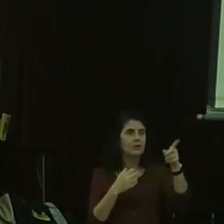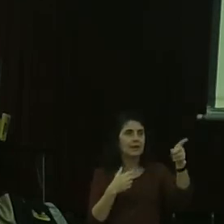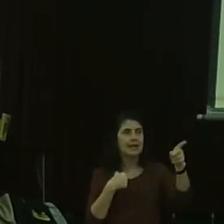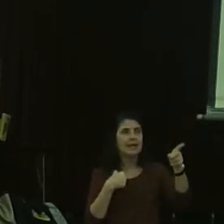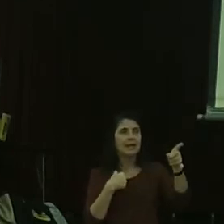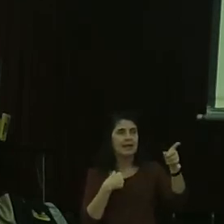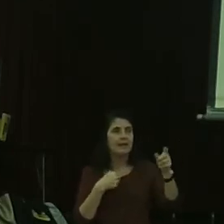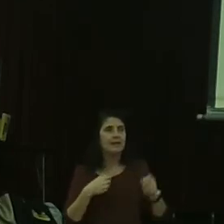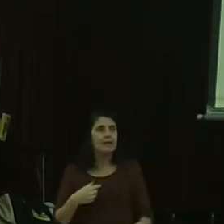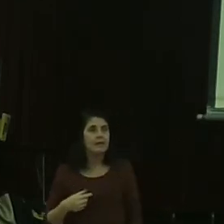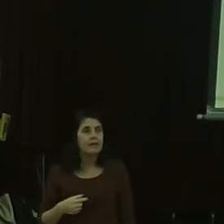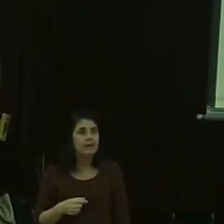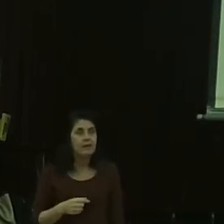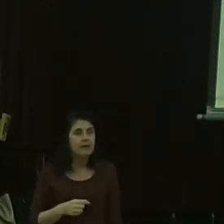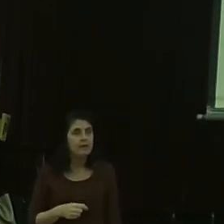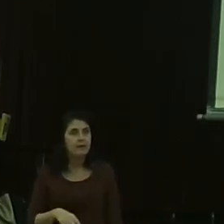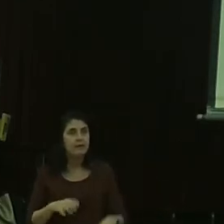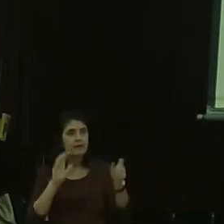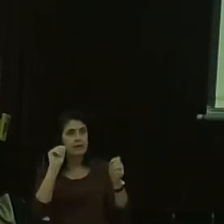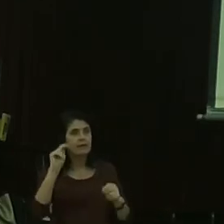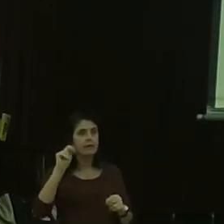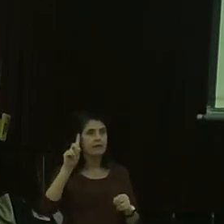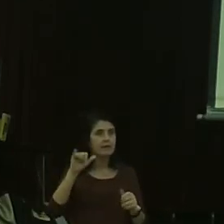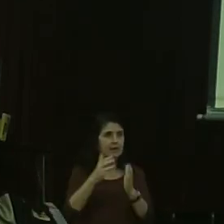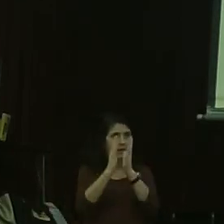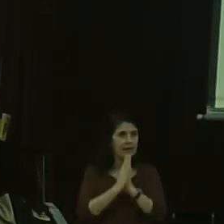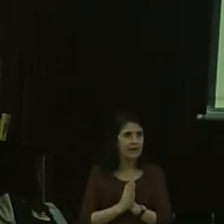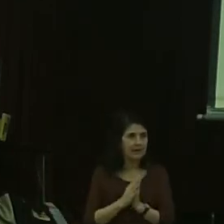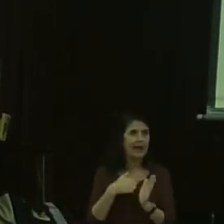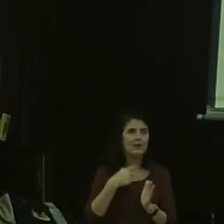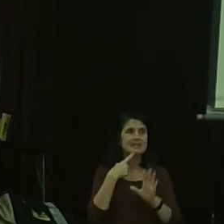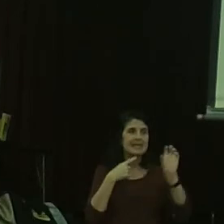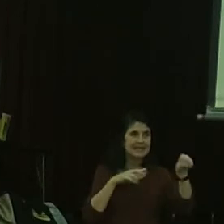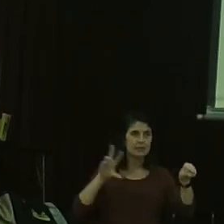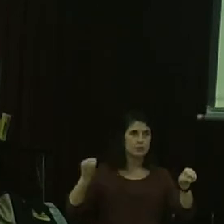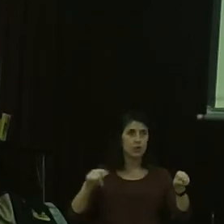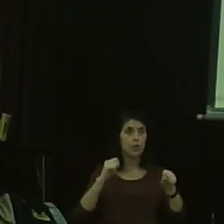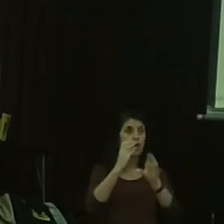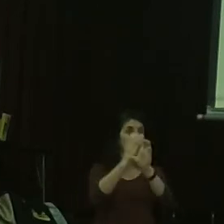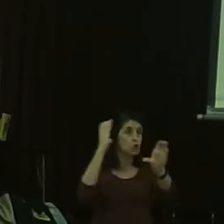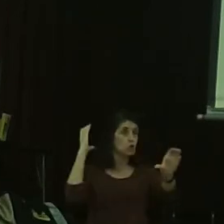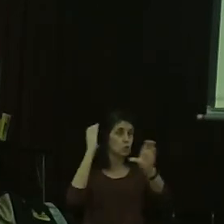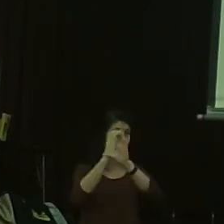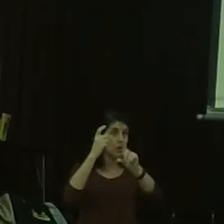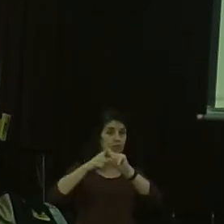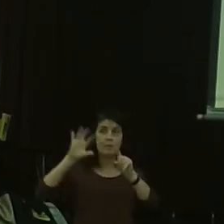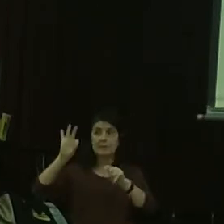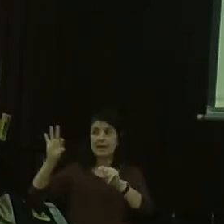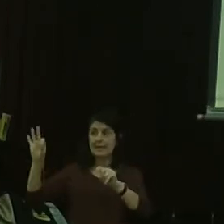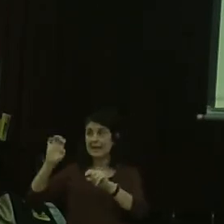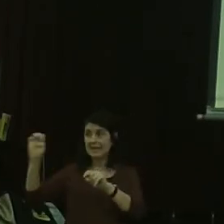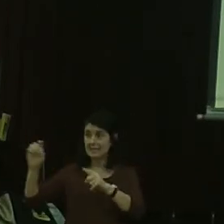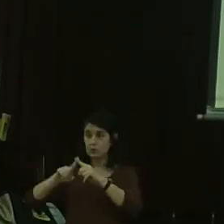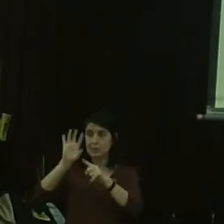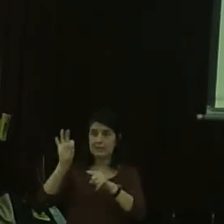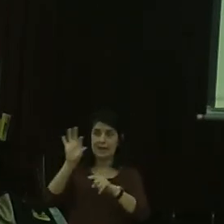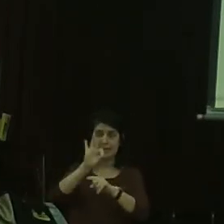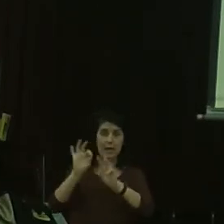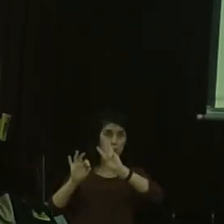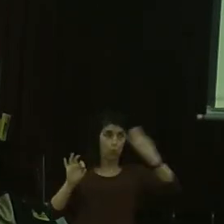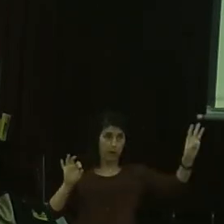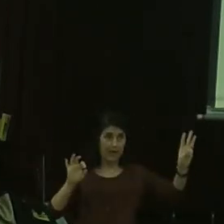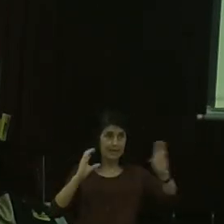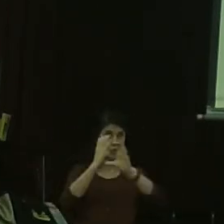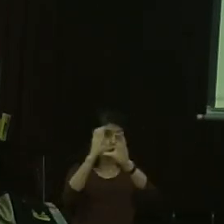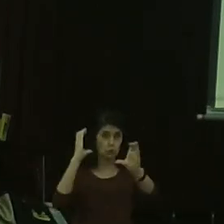I didn't hear the answer. Andy asked, and I'm going to phrase it yes or no. The trucks were rerouted from 90. 99 East to 99 West, will